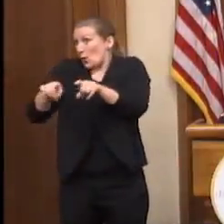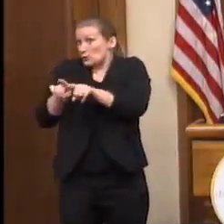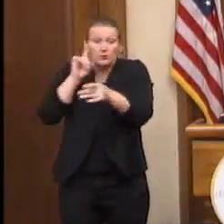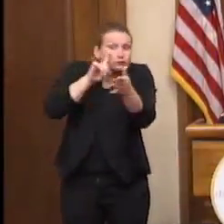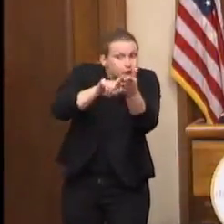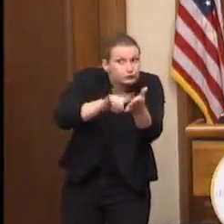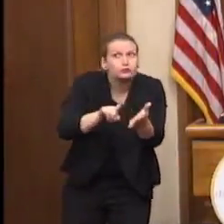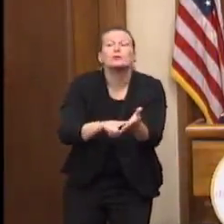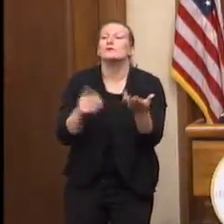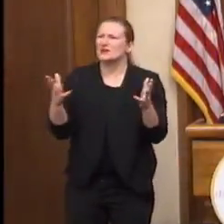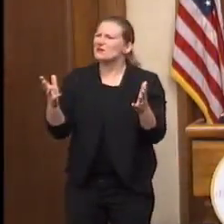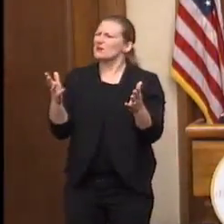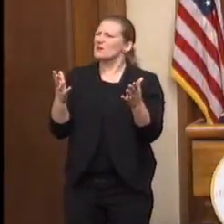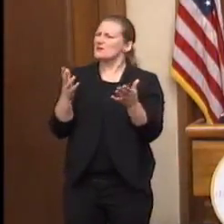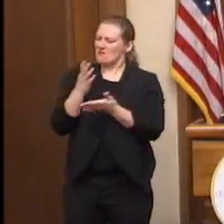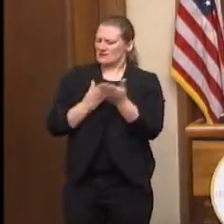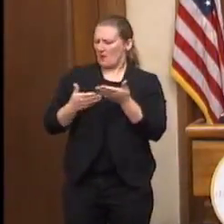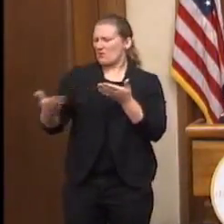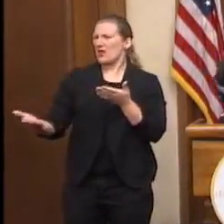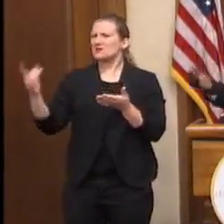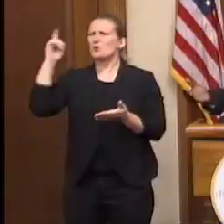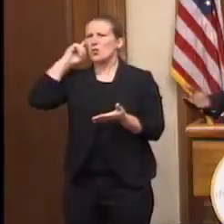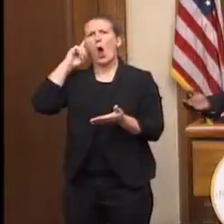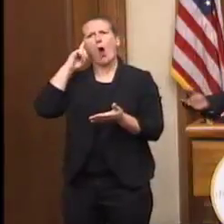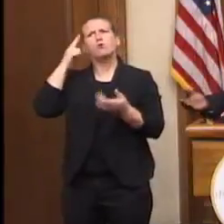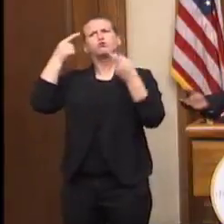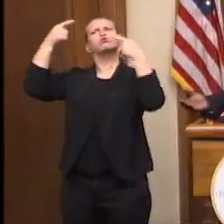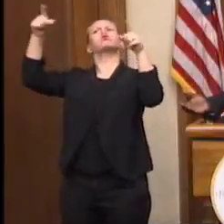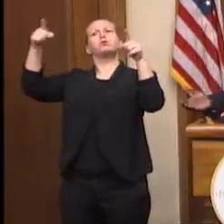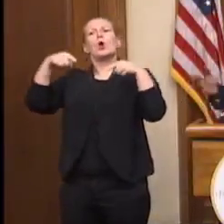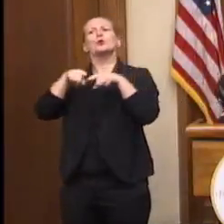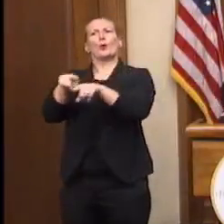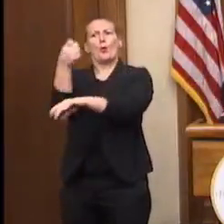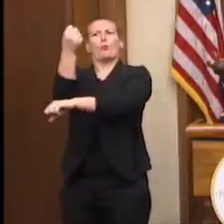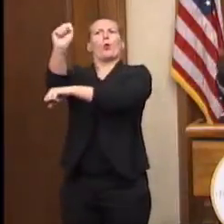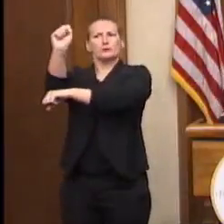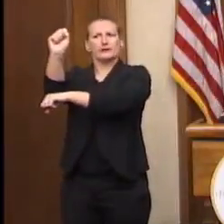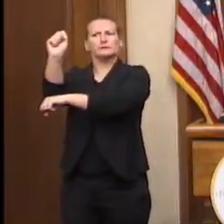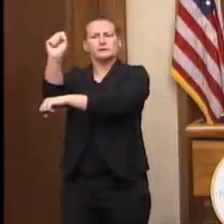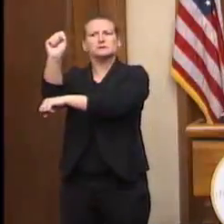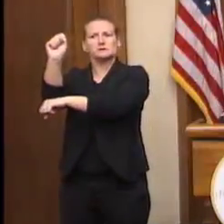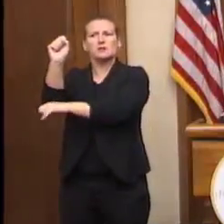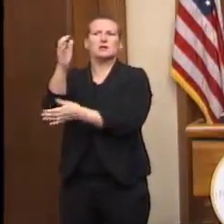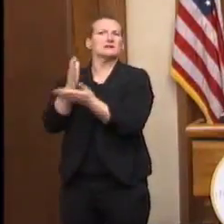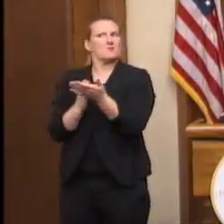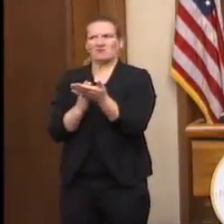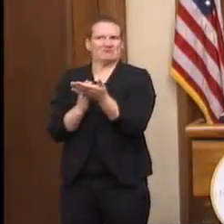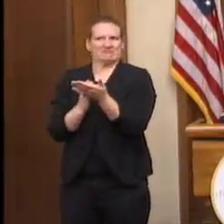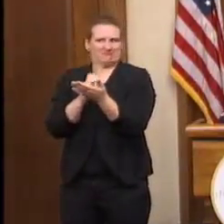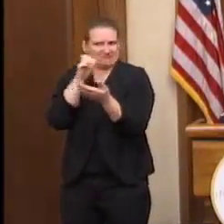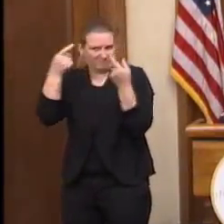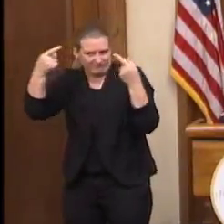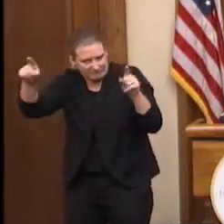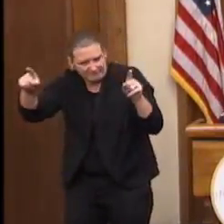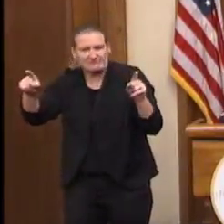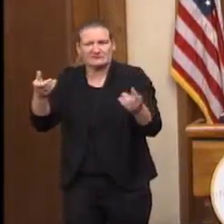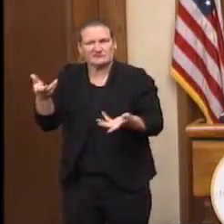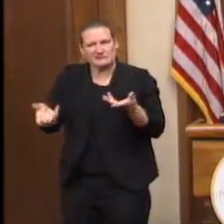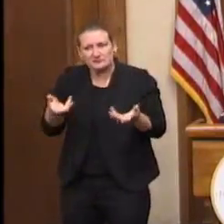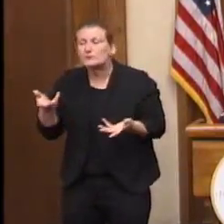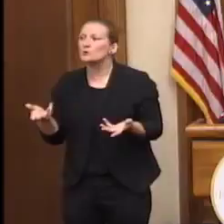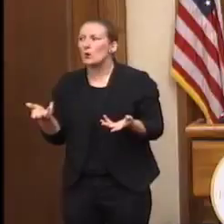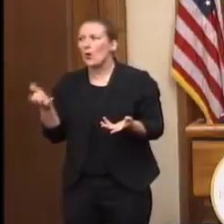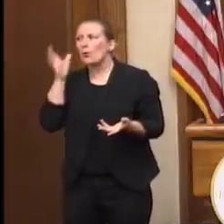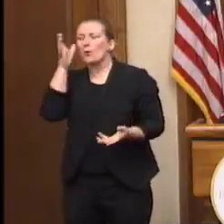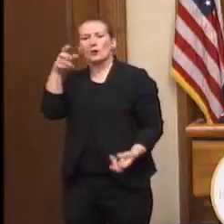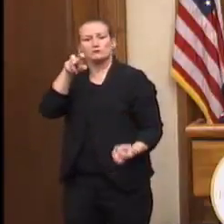Hey, there were some things that we thought worked well during the protest, and there were some things that obviously didn't work as well as we would have liked. And so